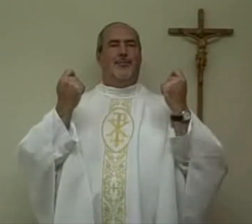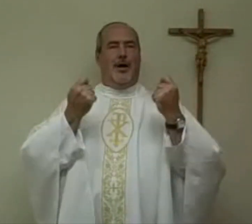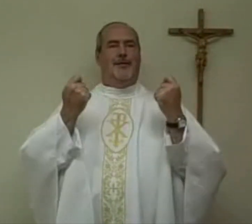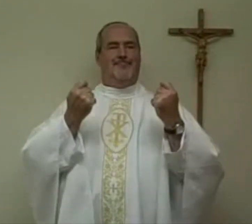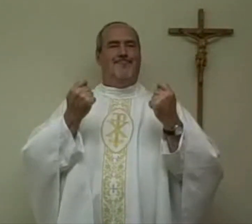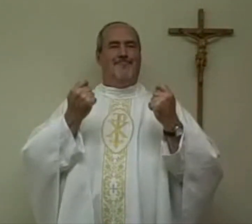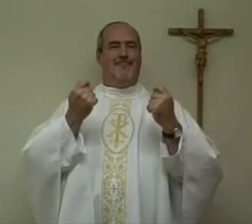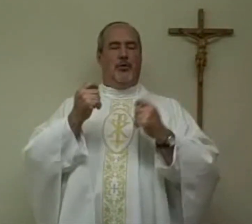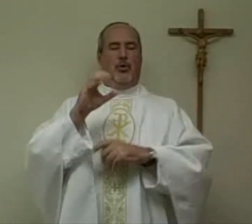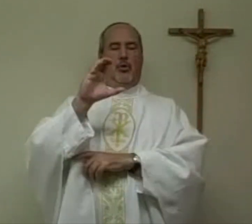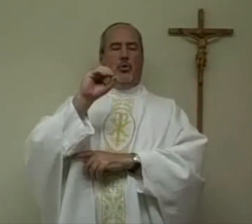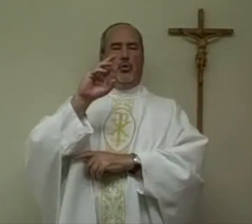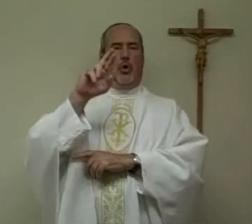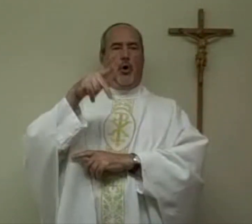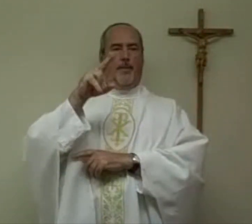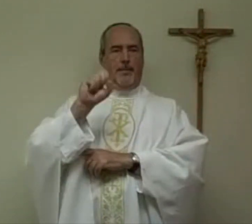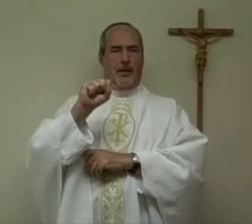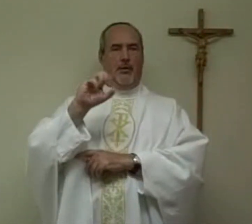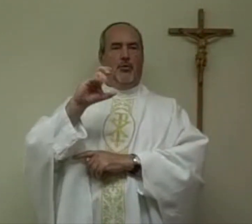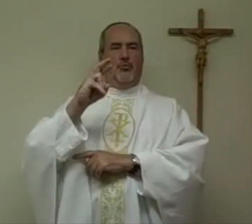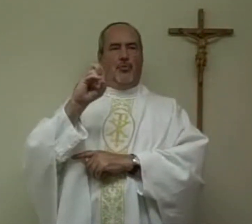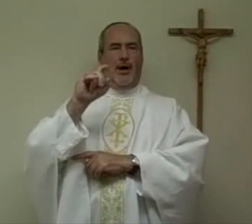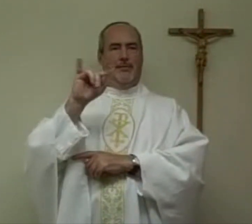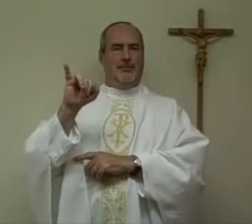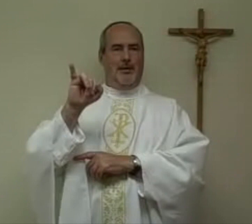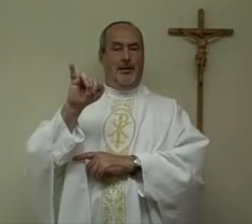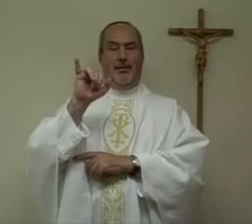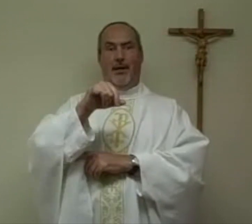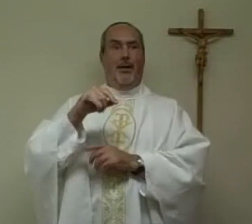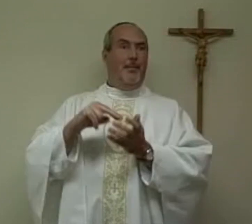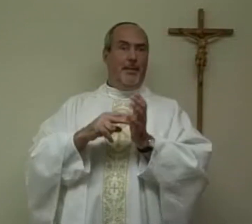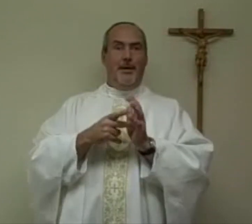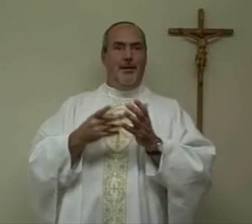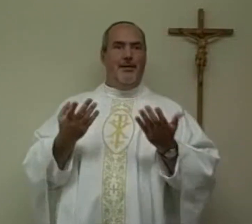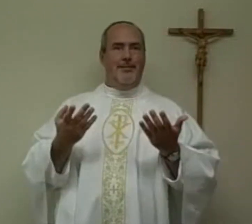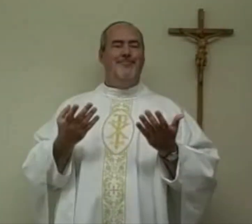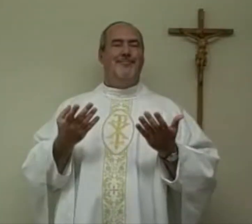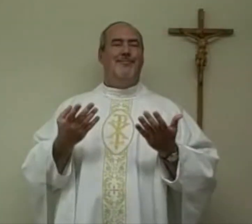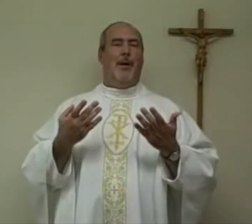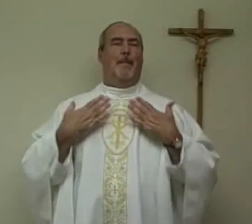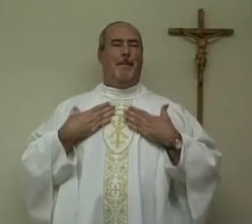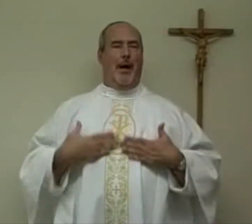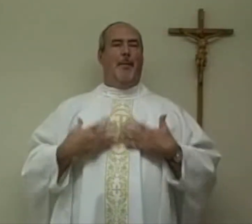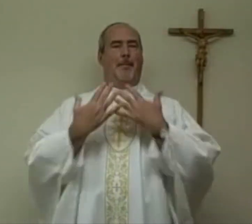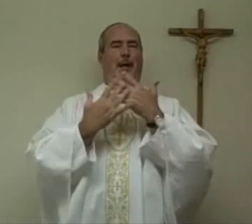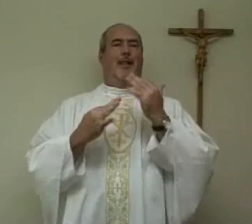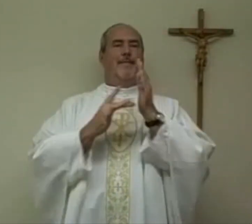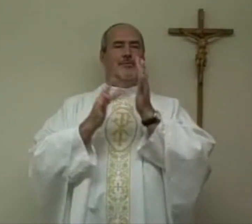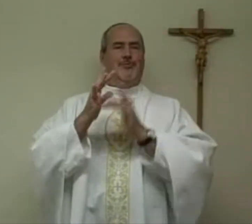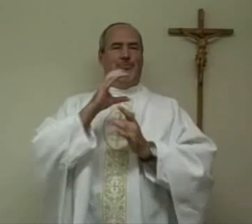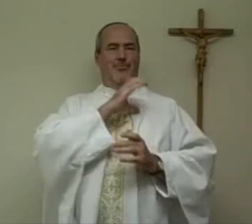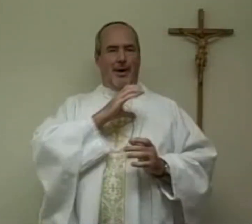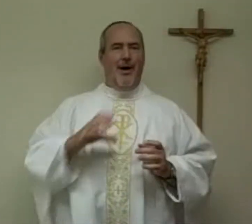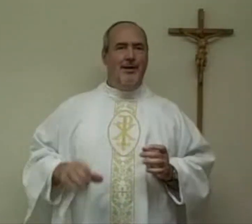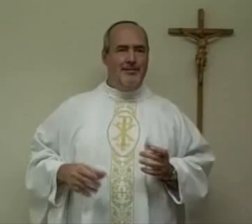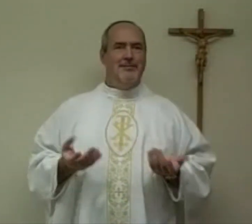Today, the Church celebrates what is called Corpus Christi, which means the body and blood of